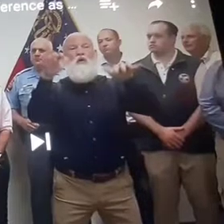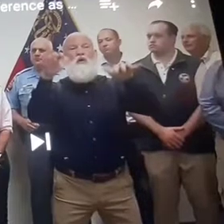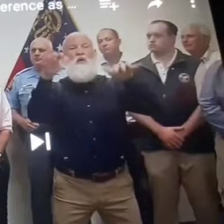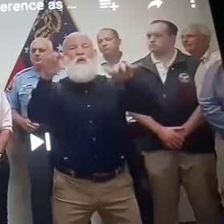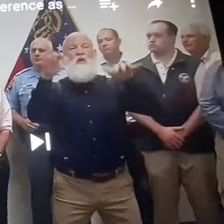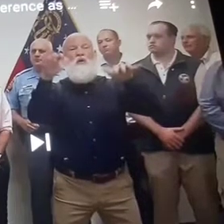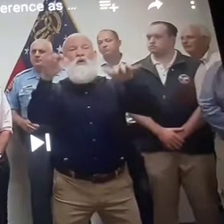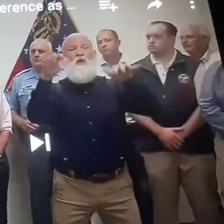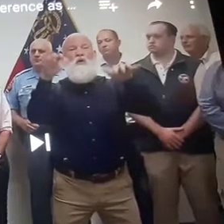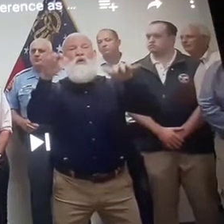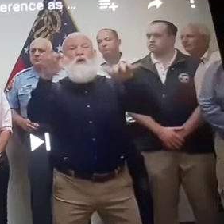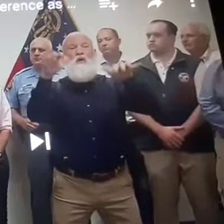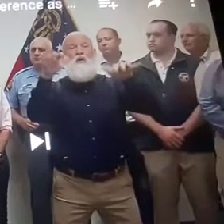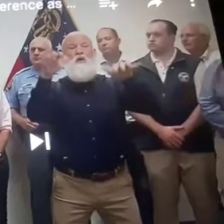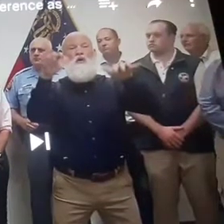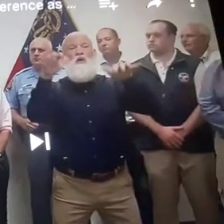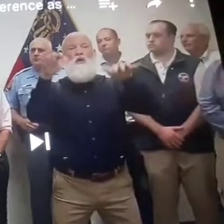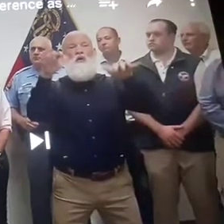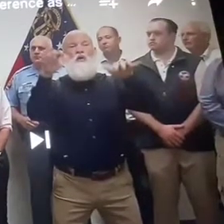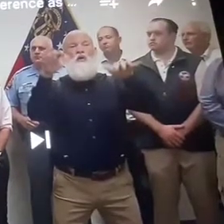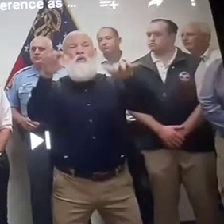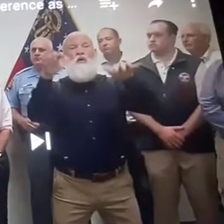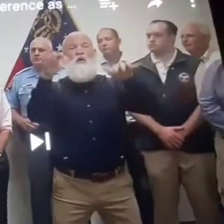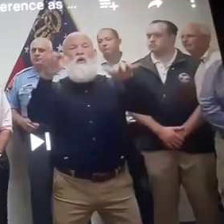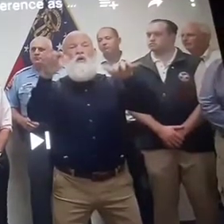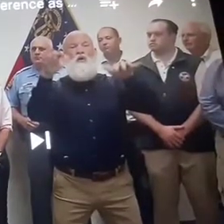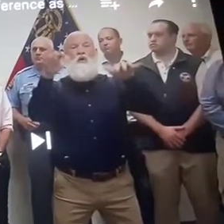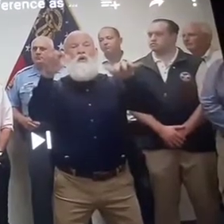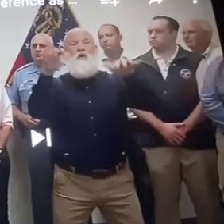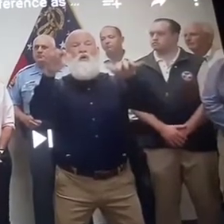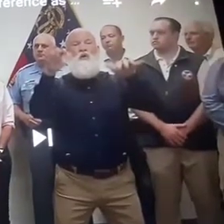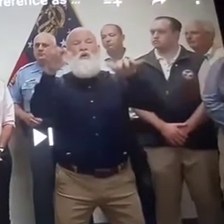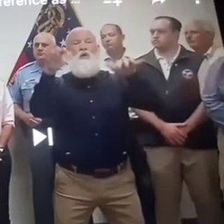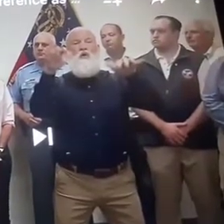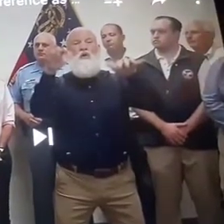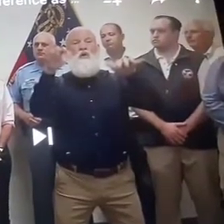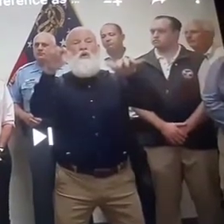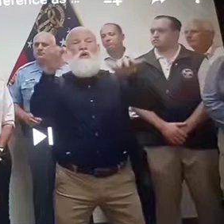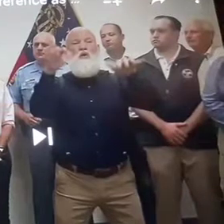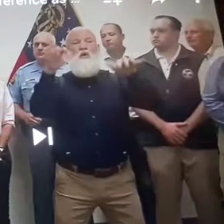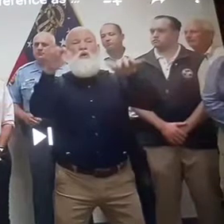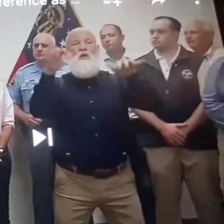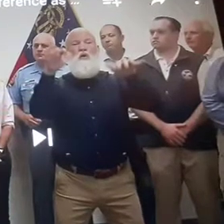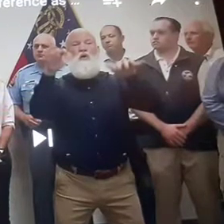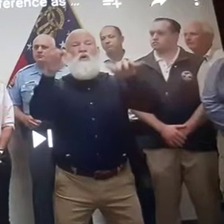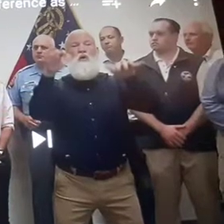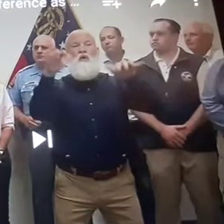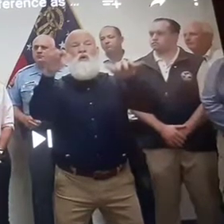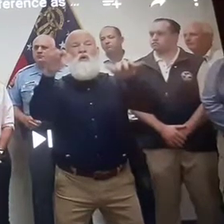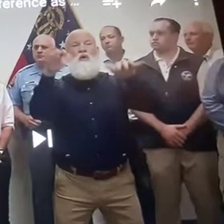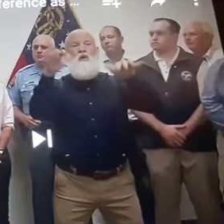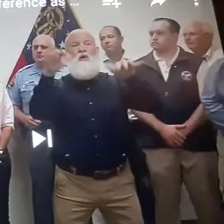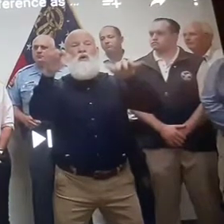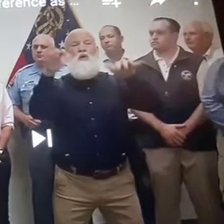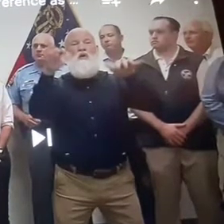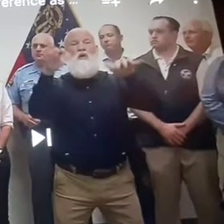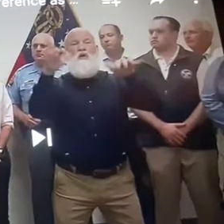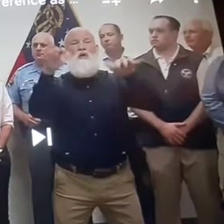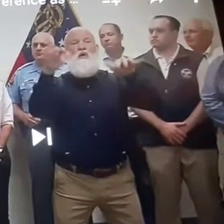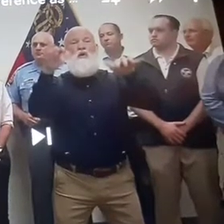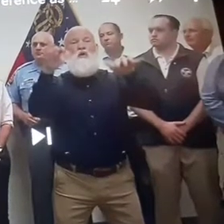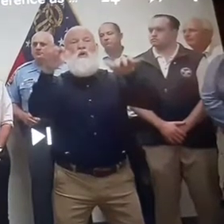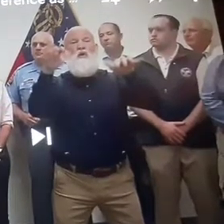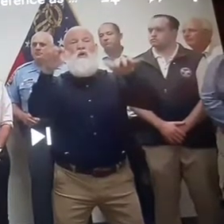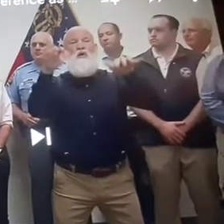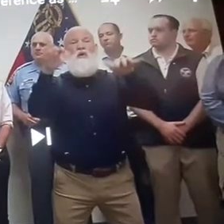me. I didn't really take notice to the fact until I listened to it later. They said about storms like this, you